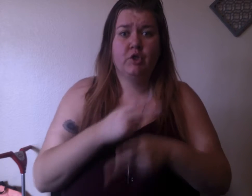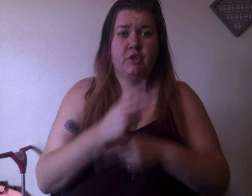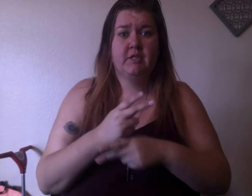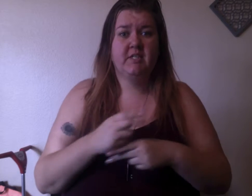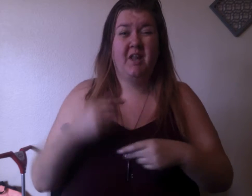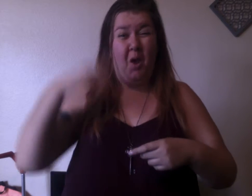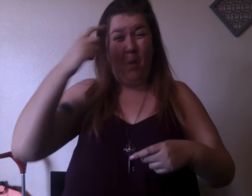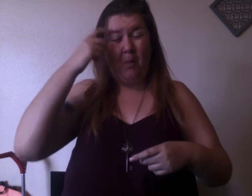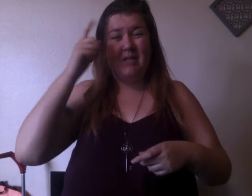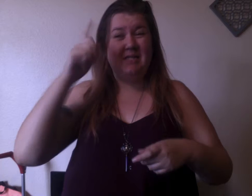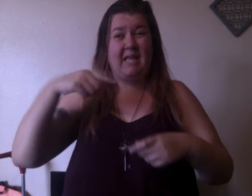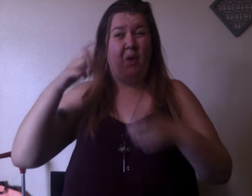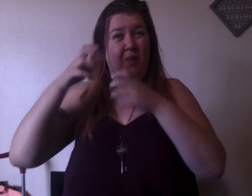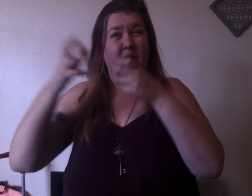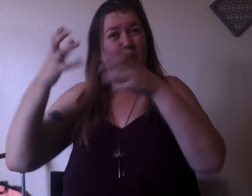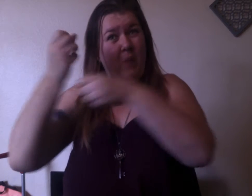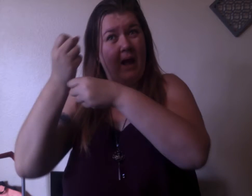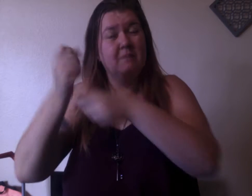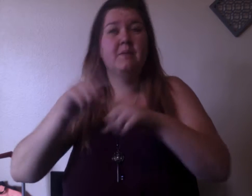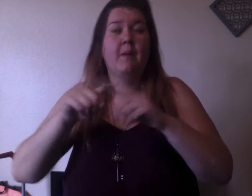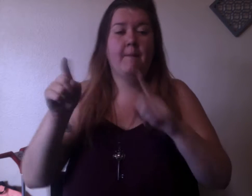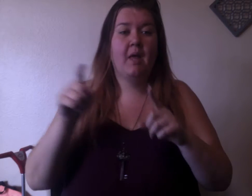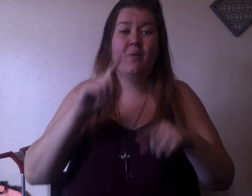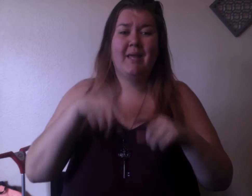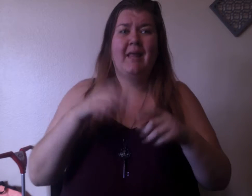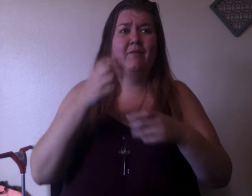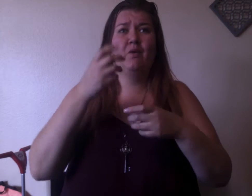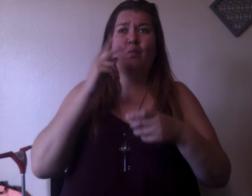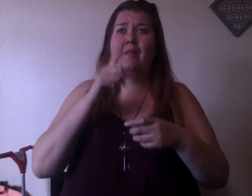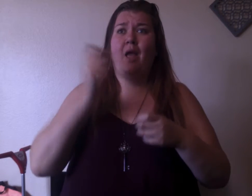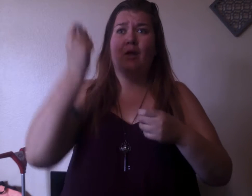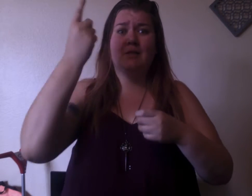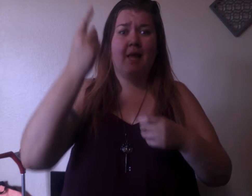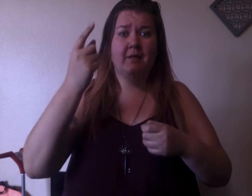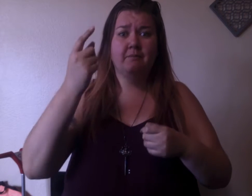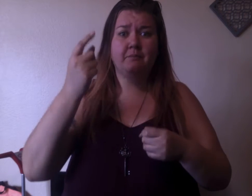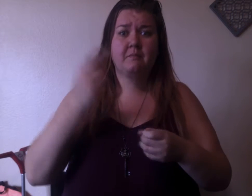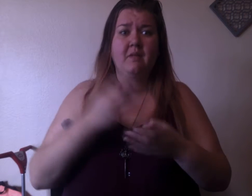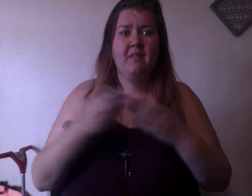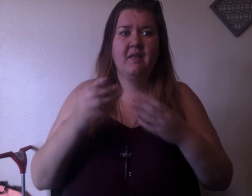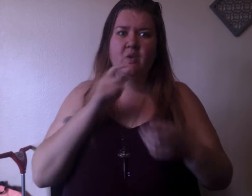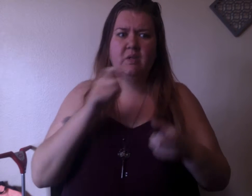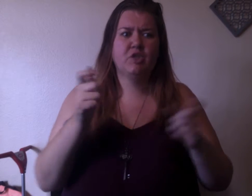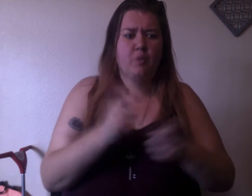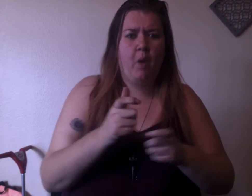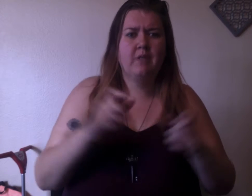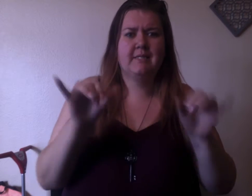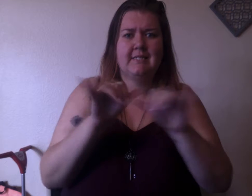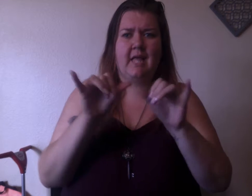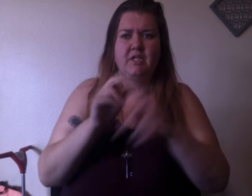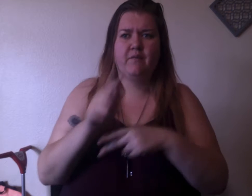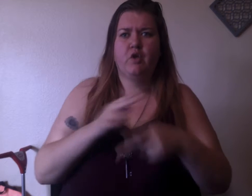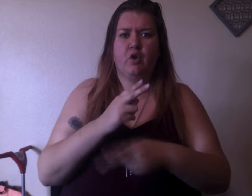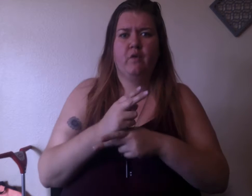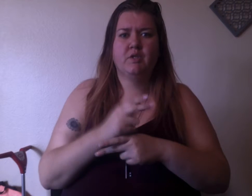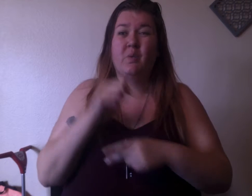grasp it. What we'll see in this video is that we can't even grasp things that are actually super small compared to the size of the universe, and we actually don't even know what the entire size of